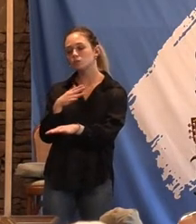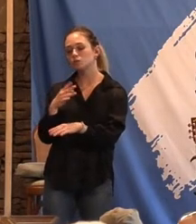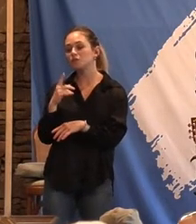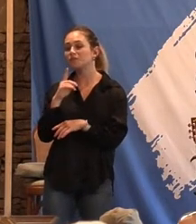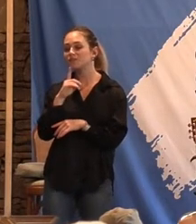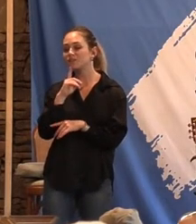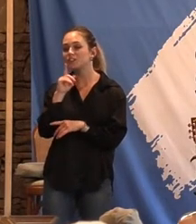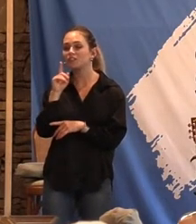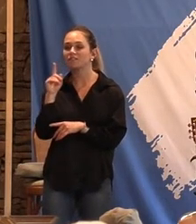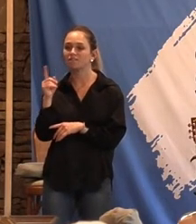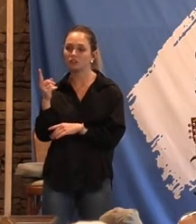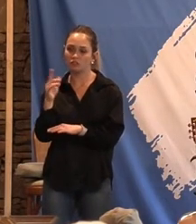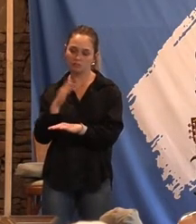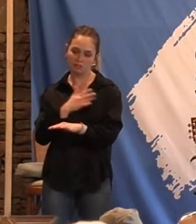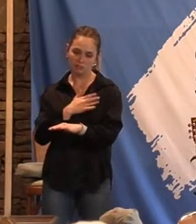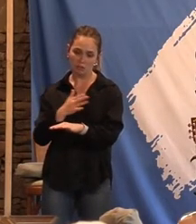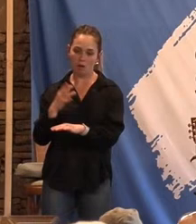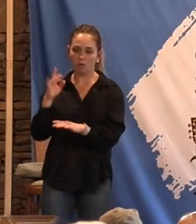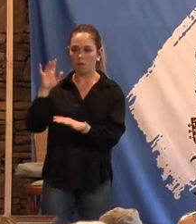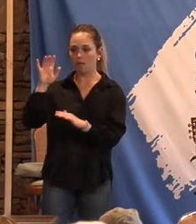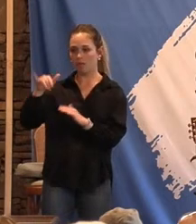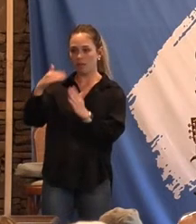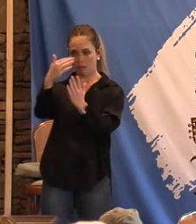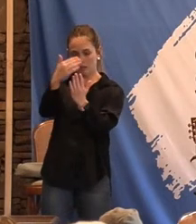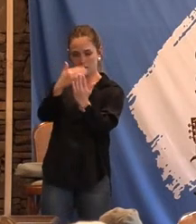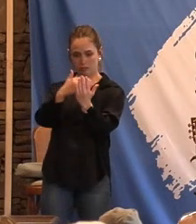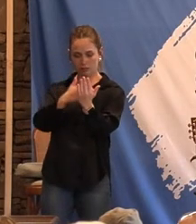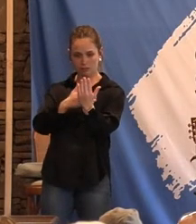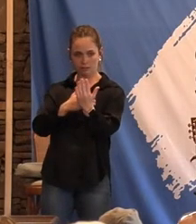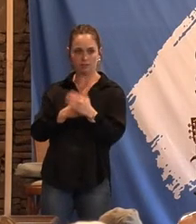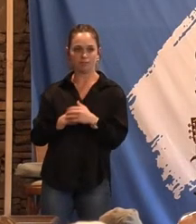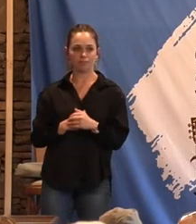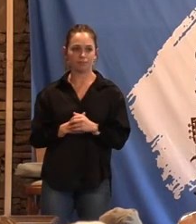very first song on that list.